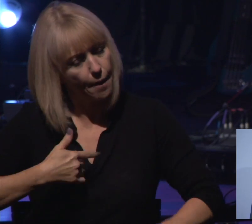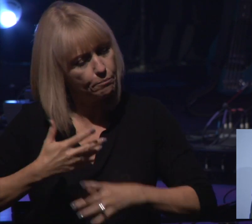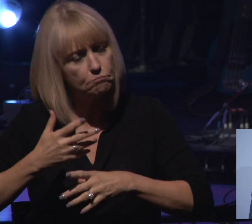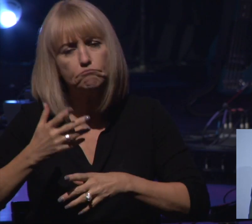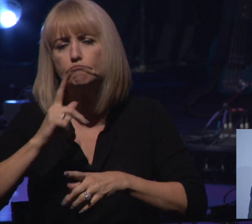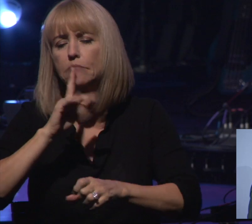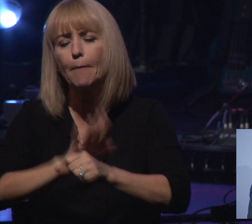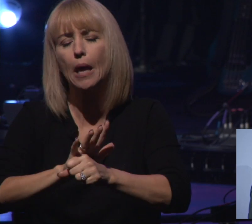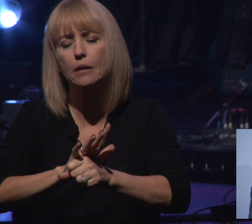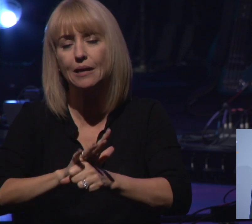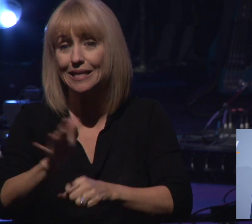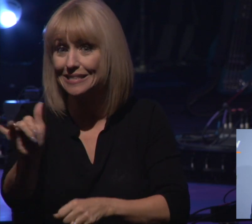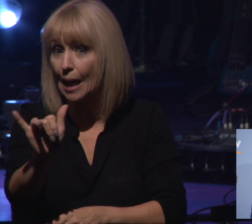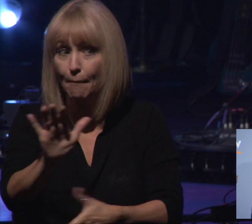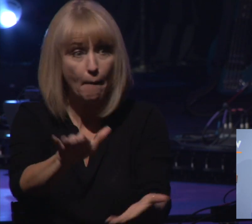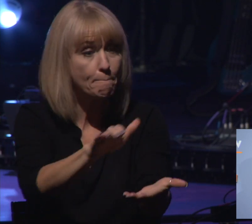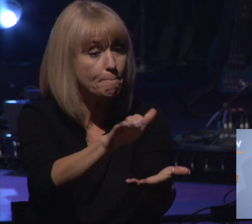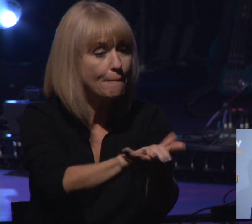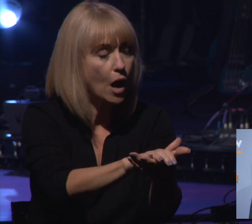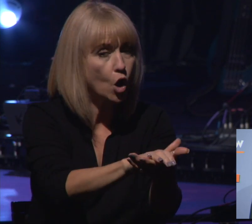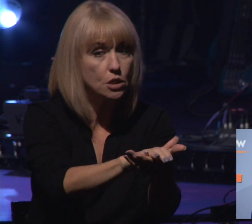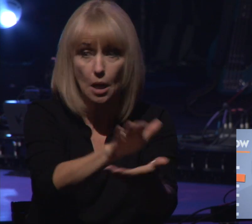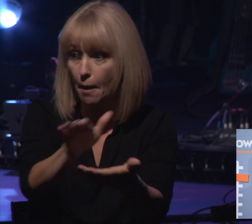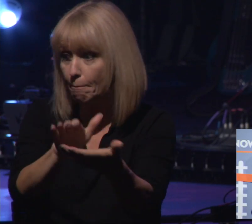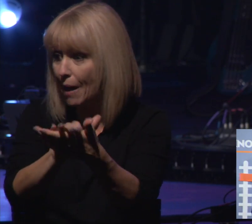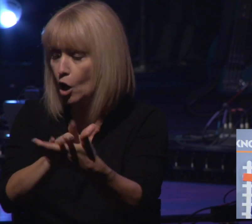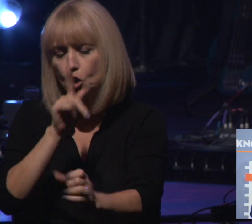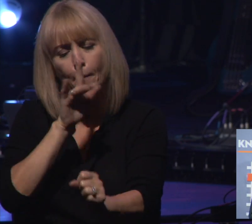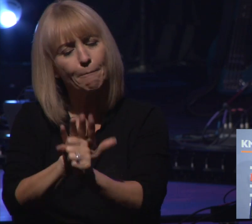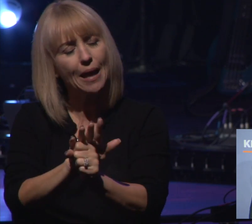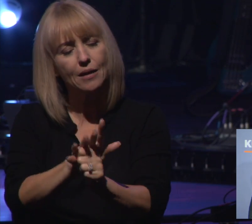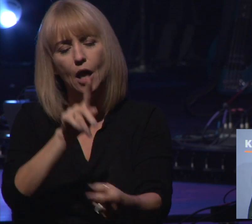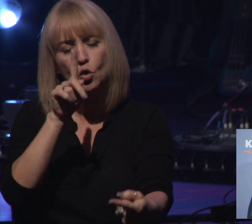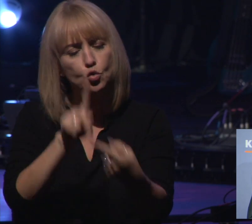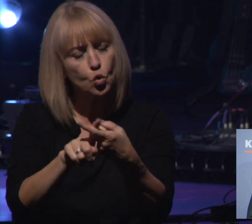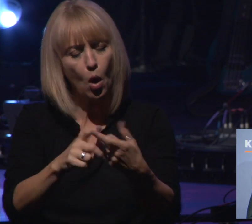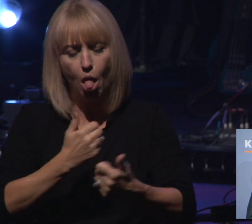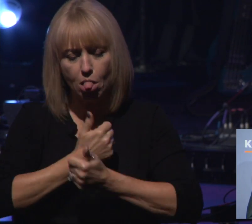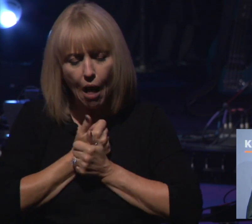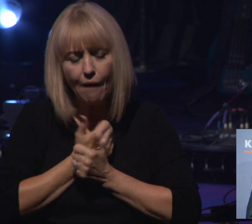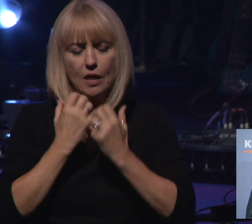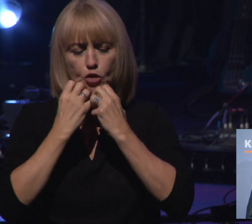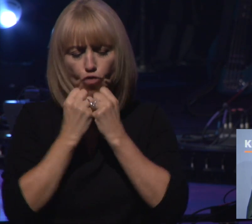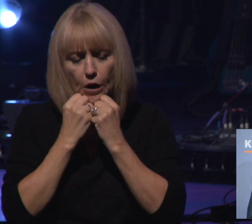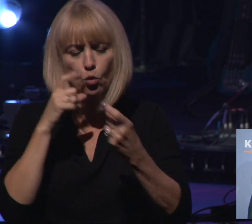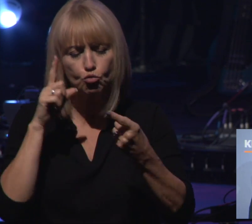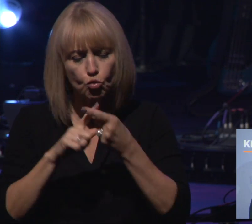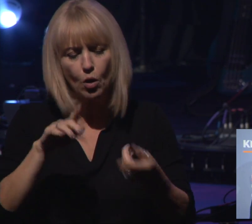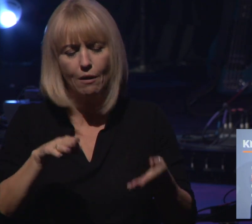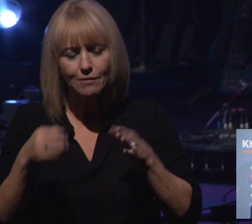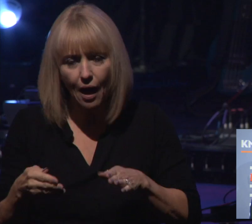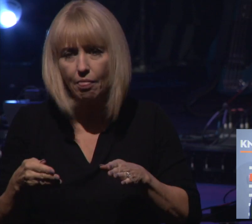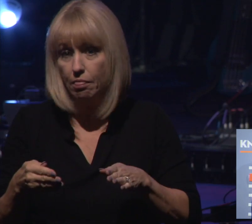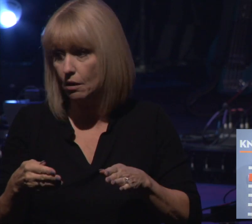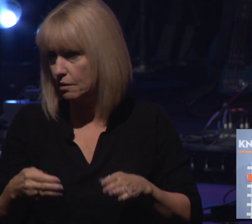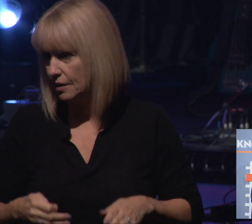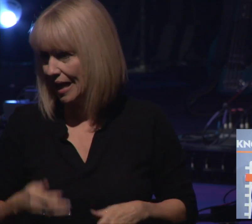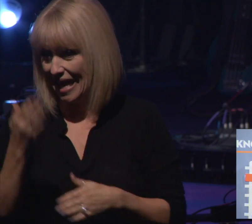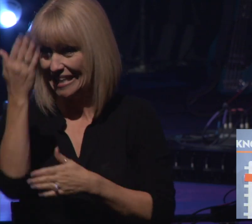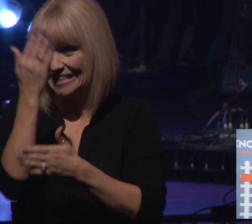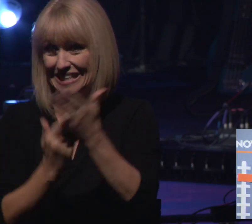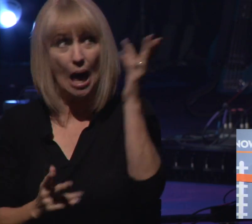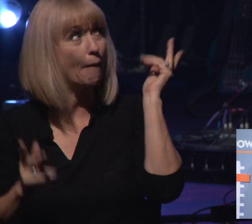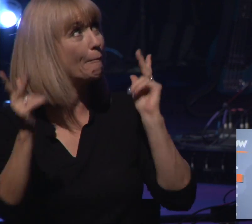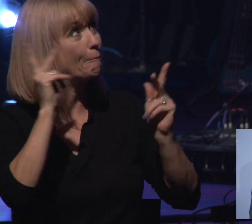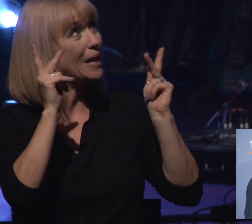to love and to cherish until death do us part. We are committed no matter what. We're going to stick with it. Now,